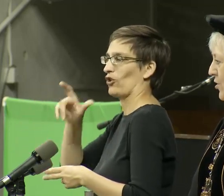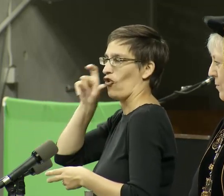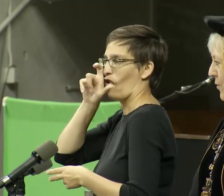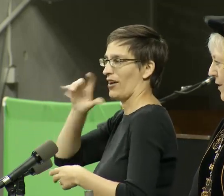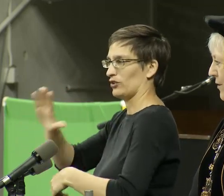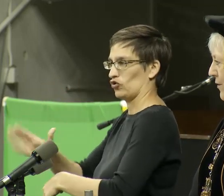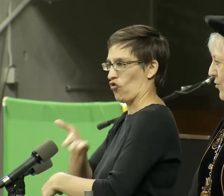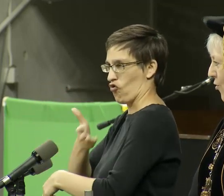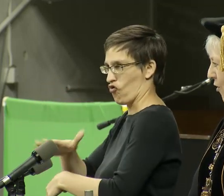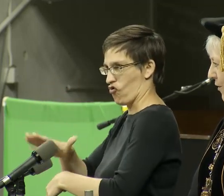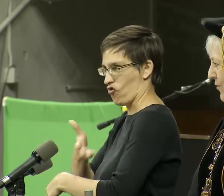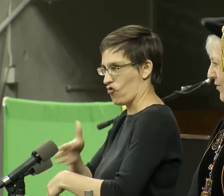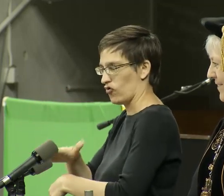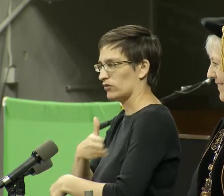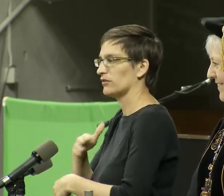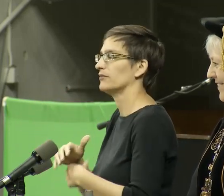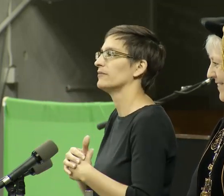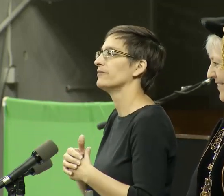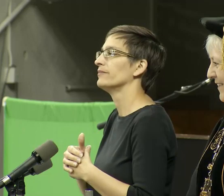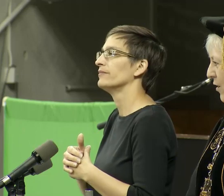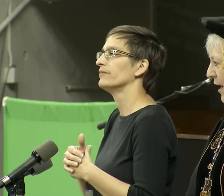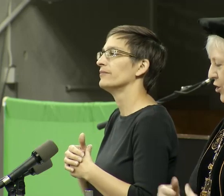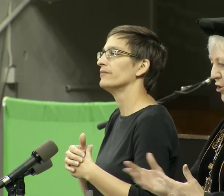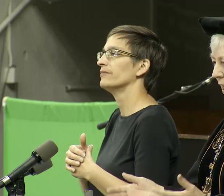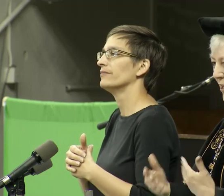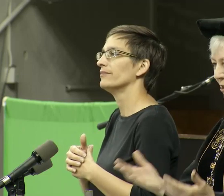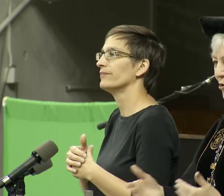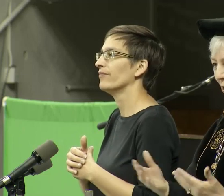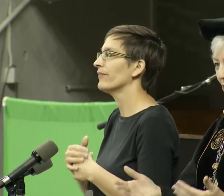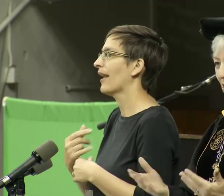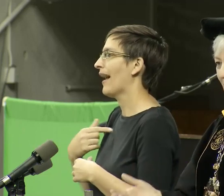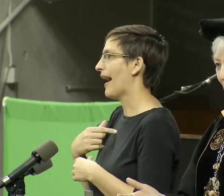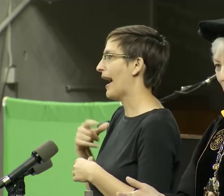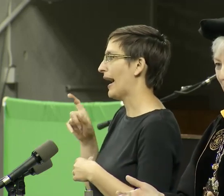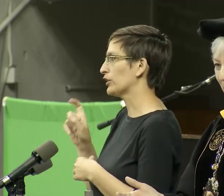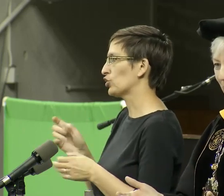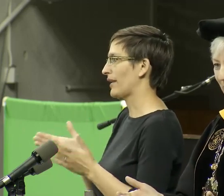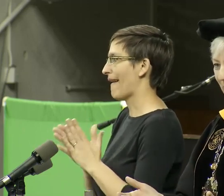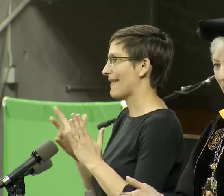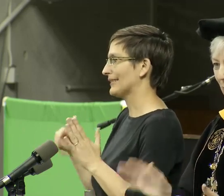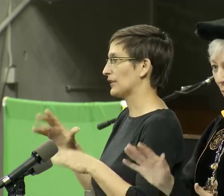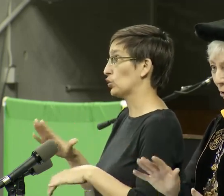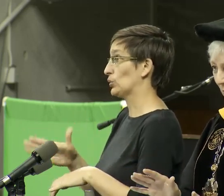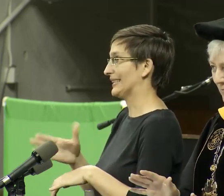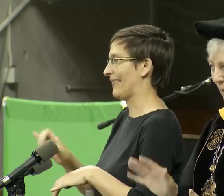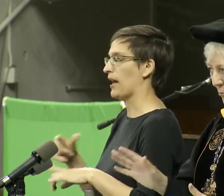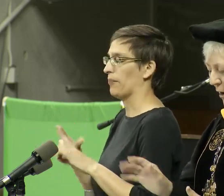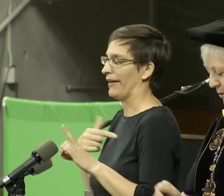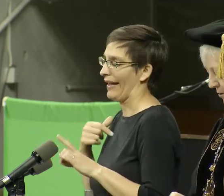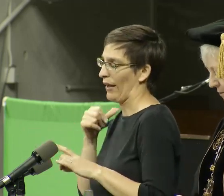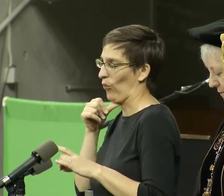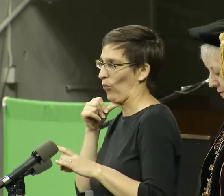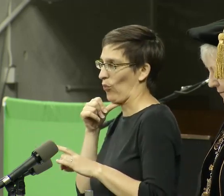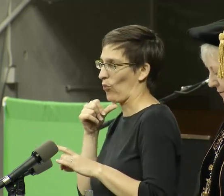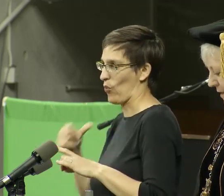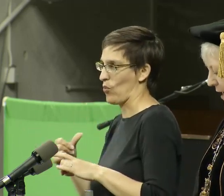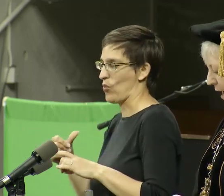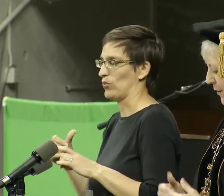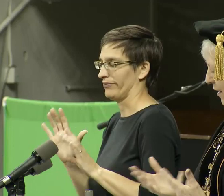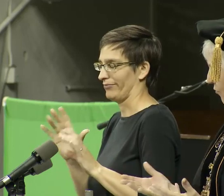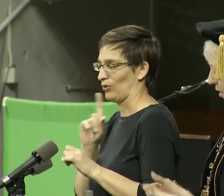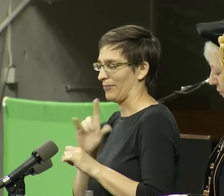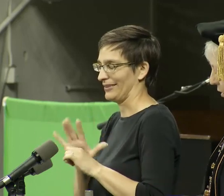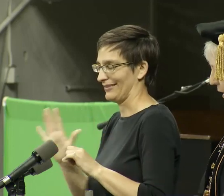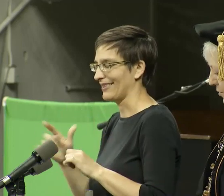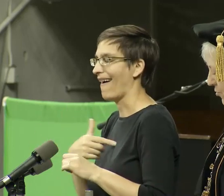Hawkeye Spirit songs. Now, I should ask us all to sing them, but I won't, I promise.